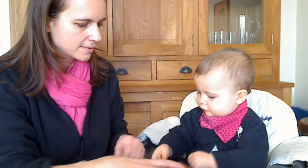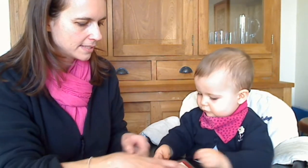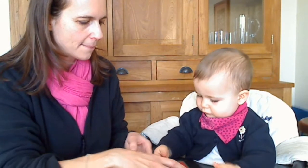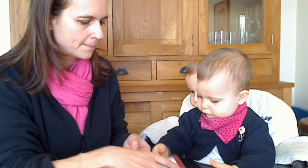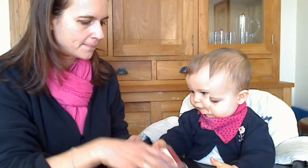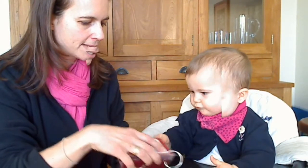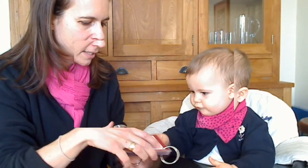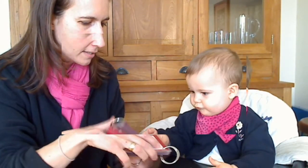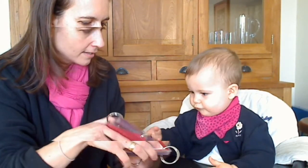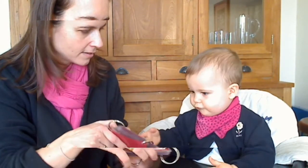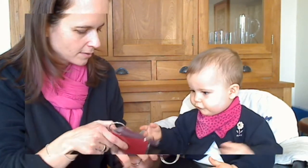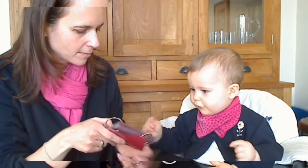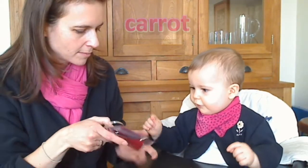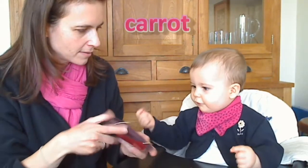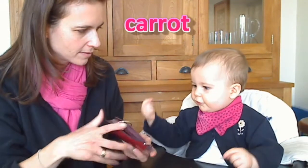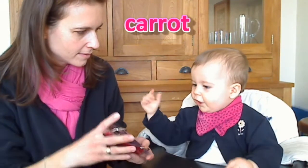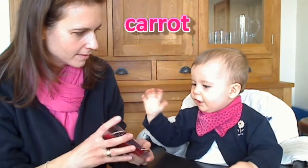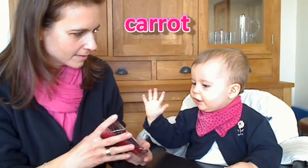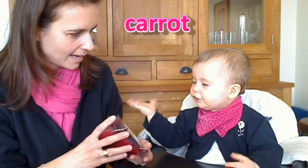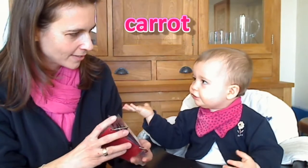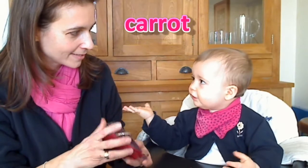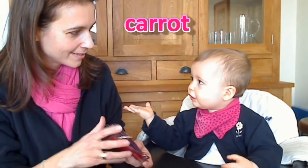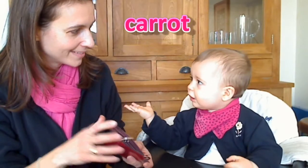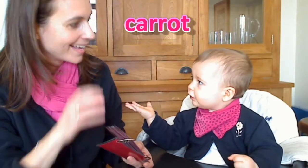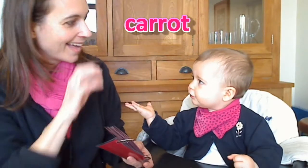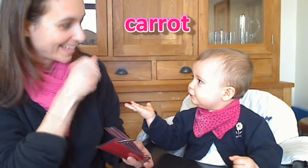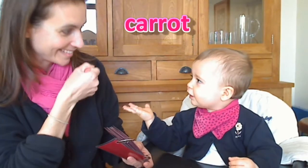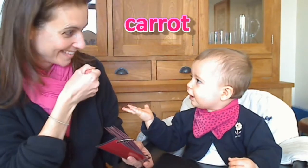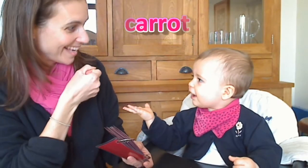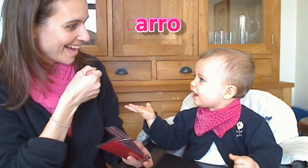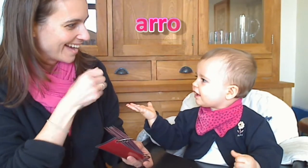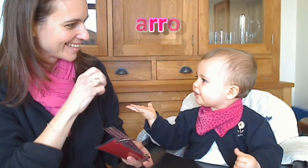Yeah. You remember carrot? Yeah, it's good.